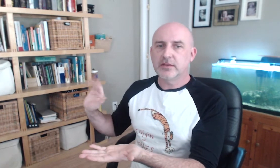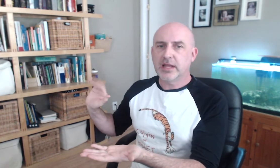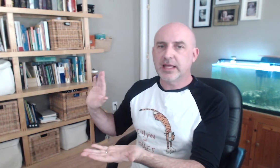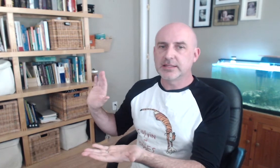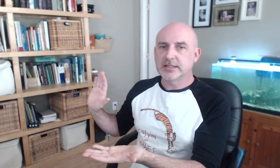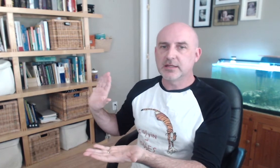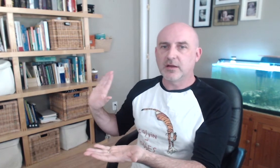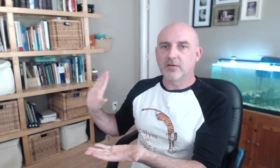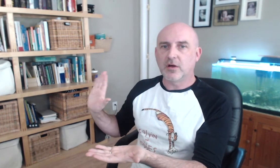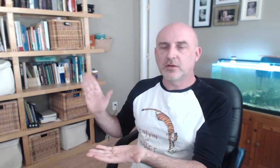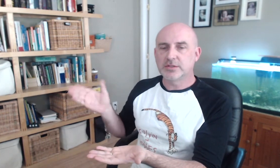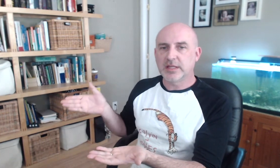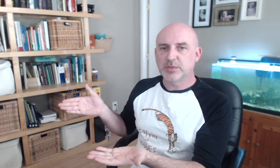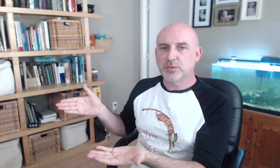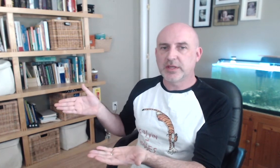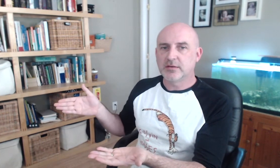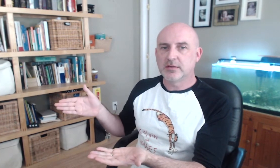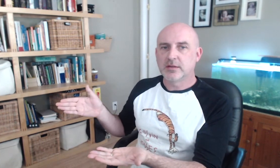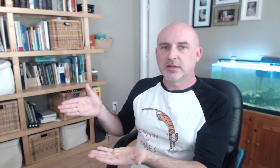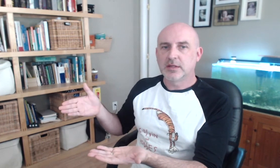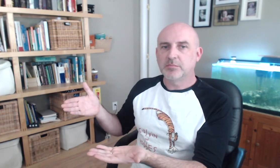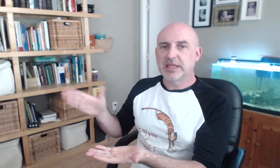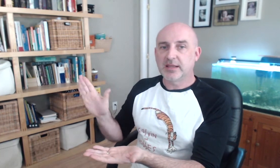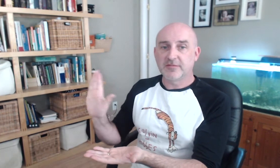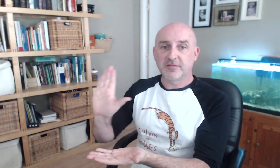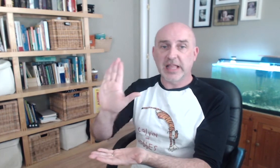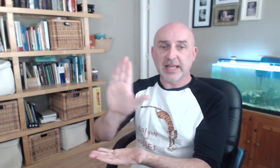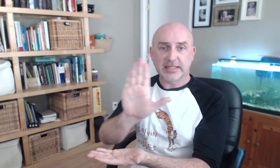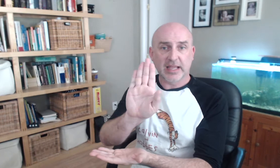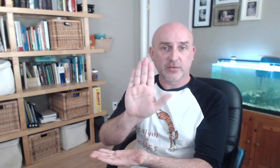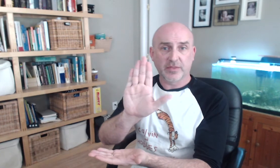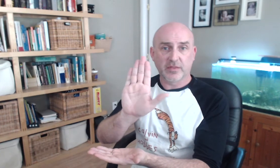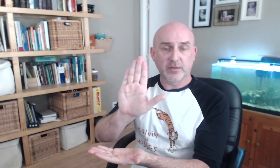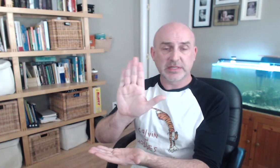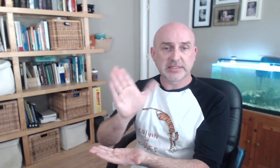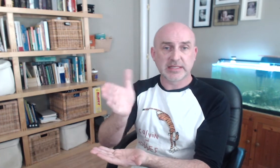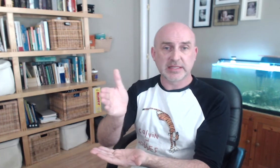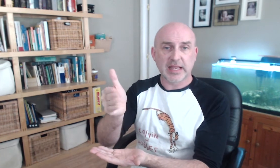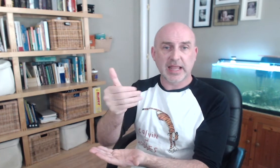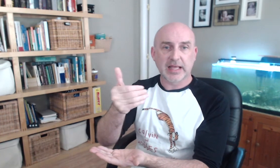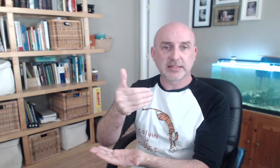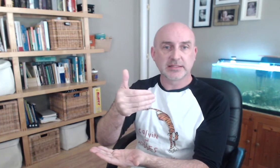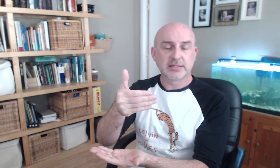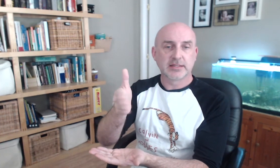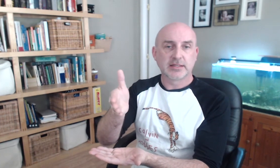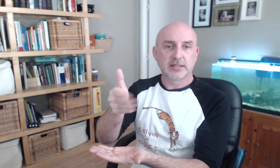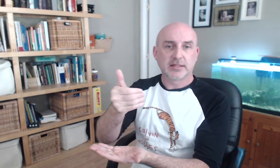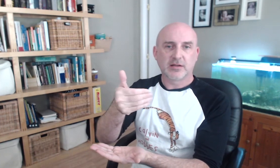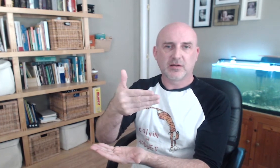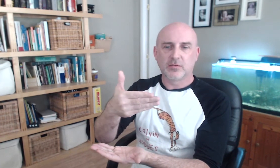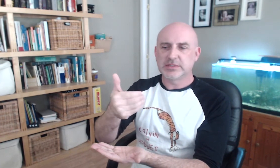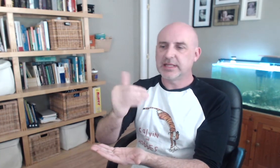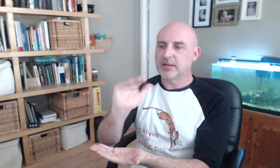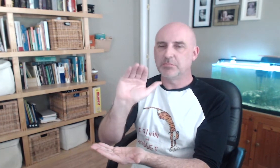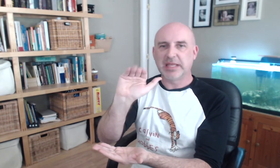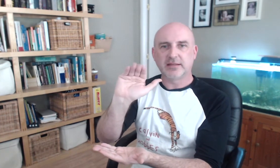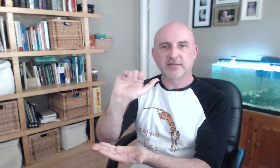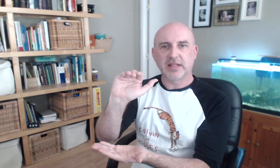hand is going to alternate between being a flat hand with the thumb extended and almost like a bent flat